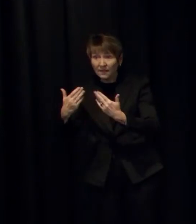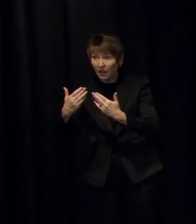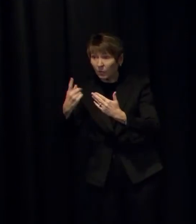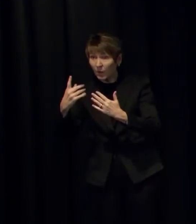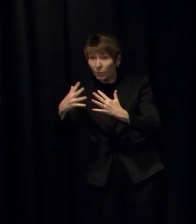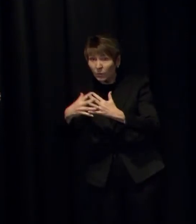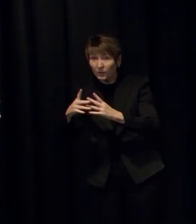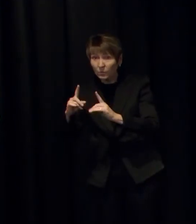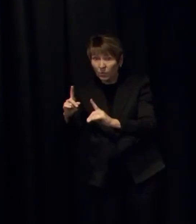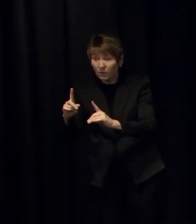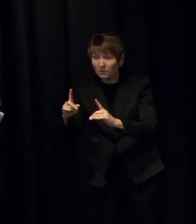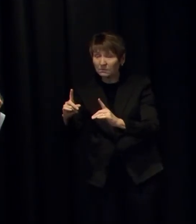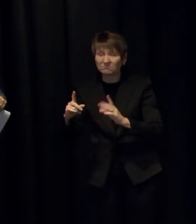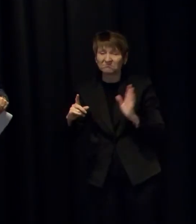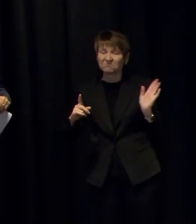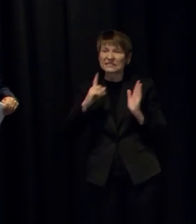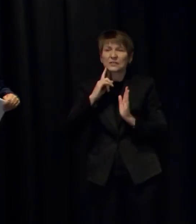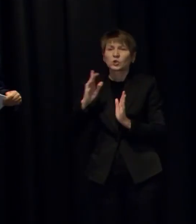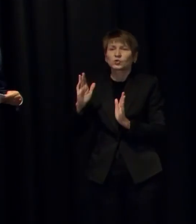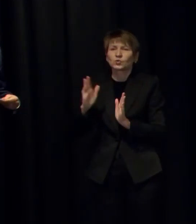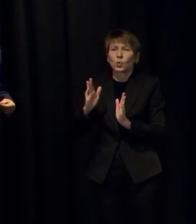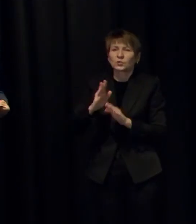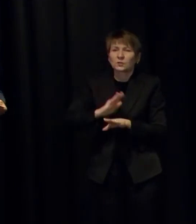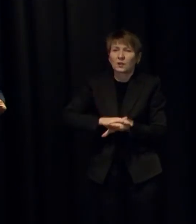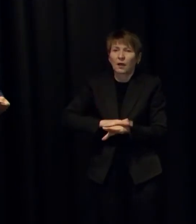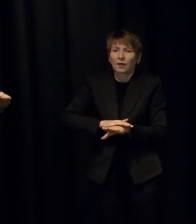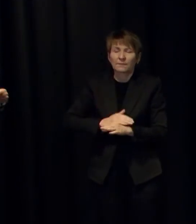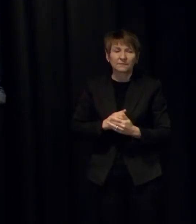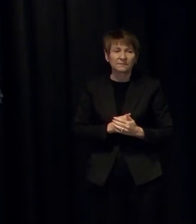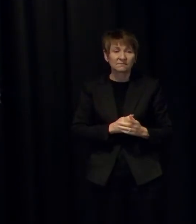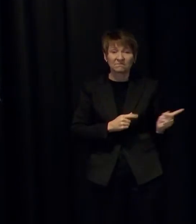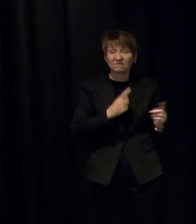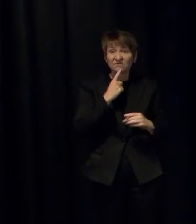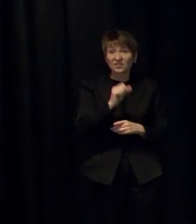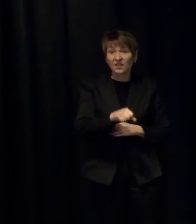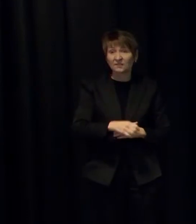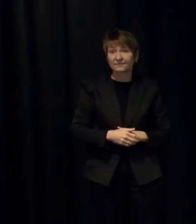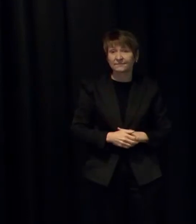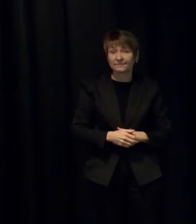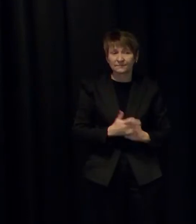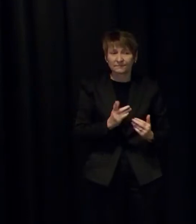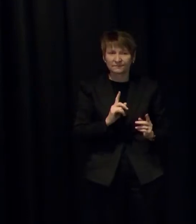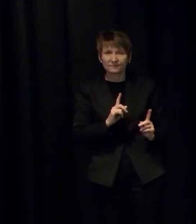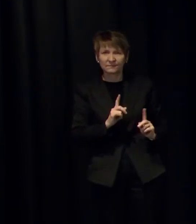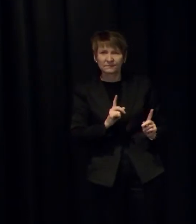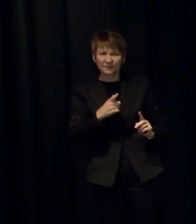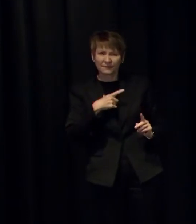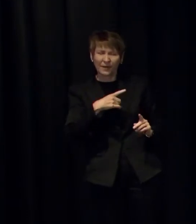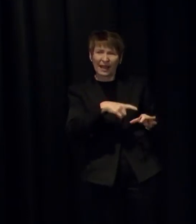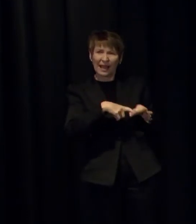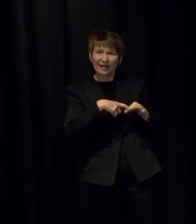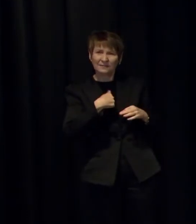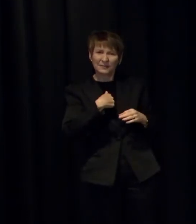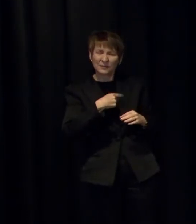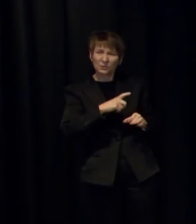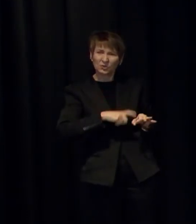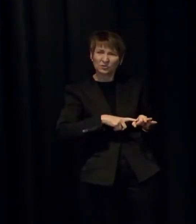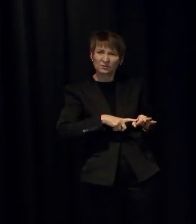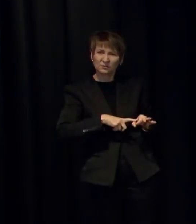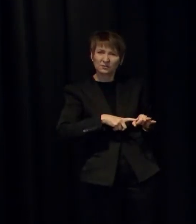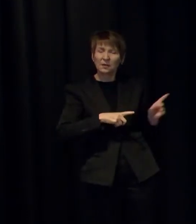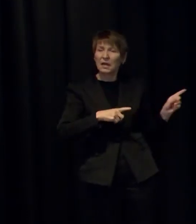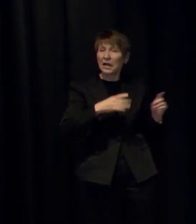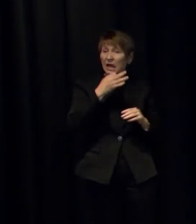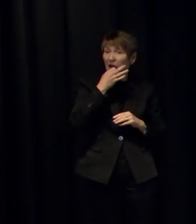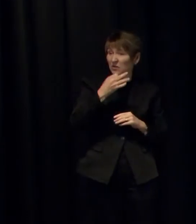What other answer are you expecting? Well, just to expand on that a little bit, like, are people not staying in hospital as long because they're getting better and Delta isn't as bad as